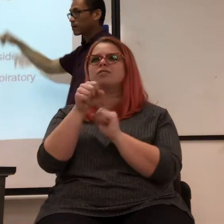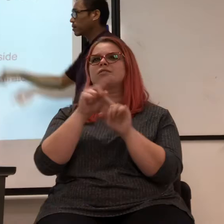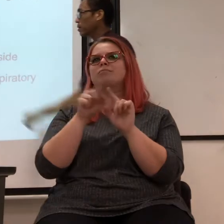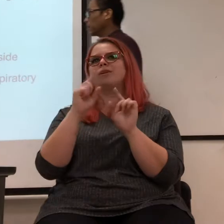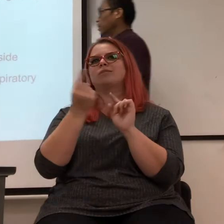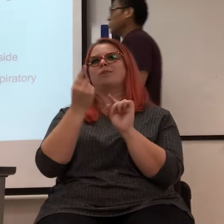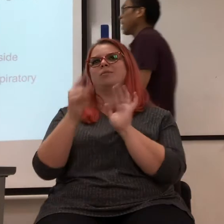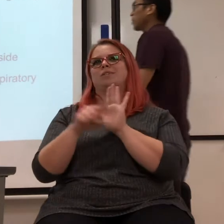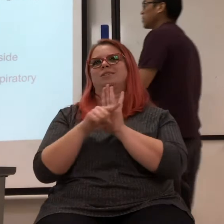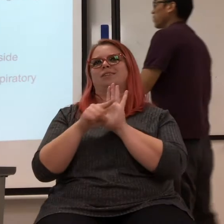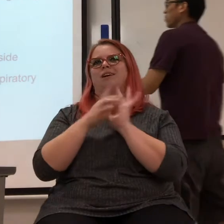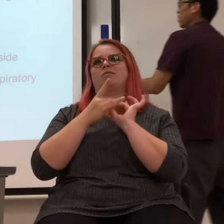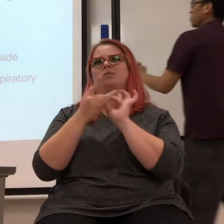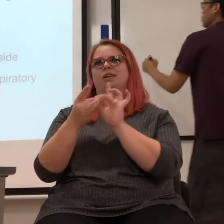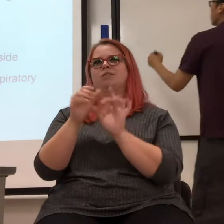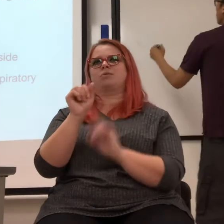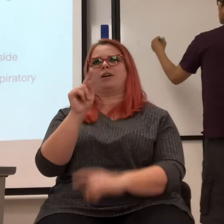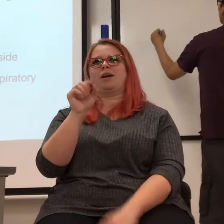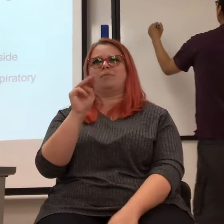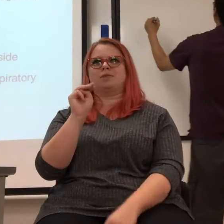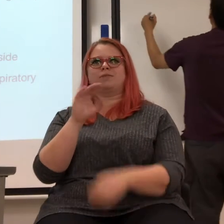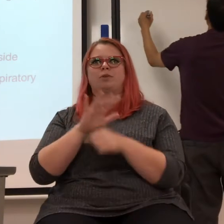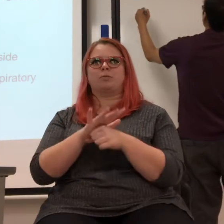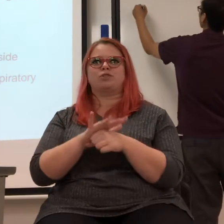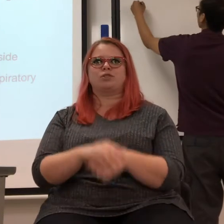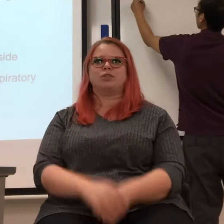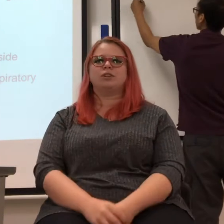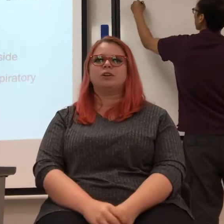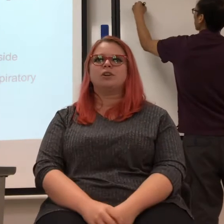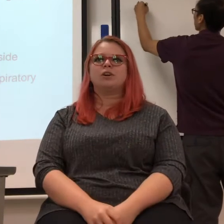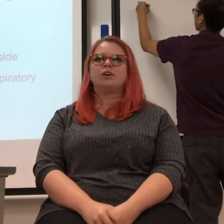with respect to atmospheric pressure.